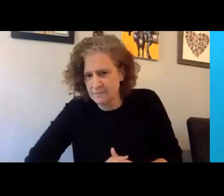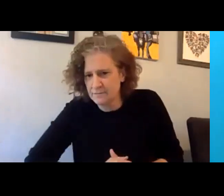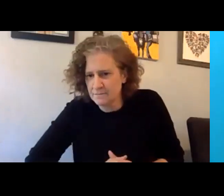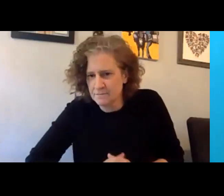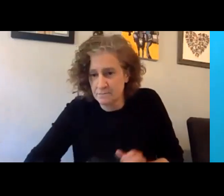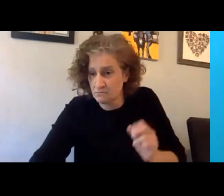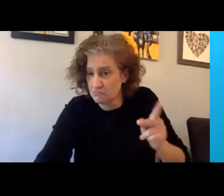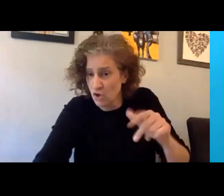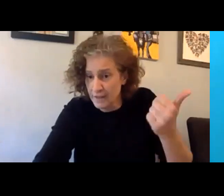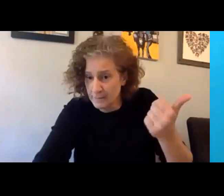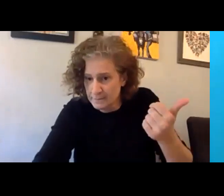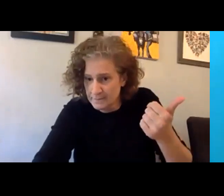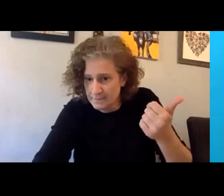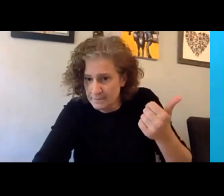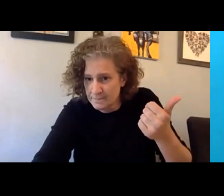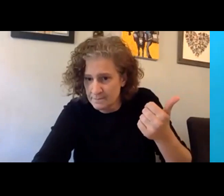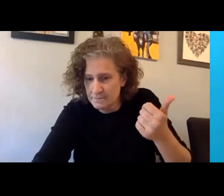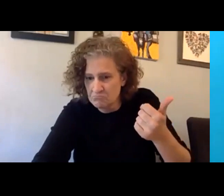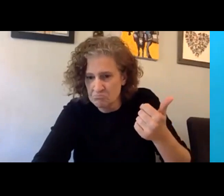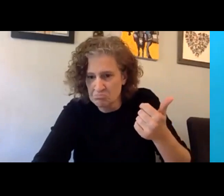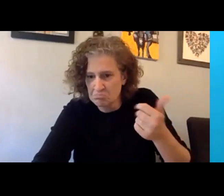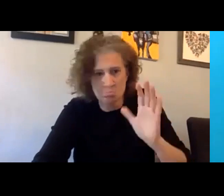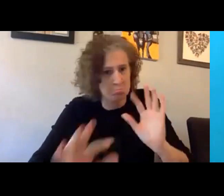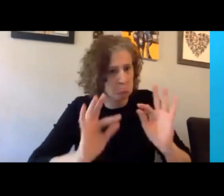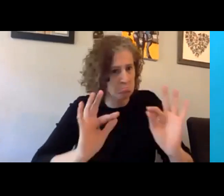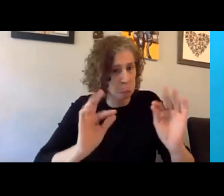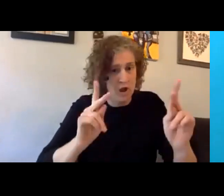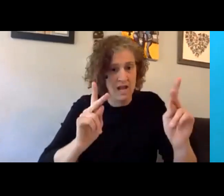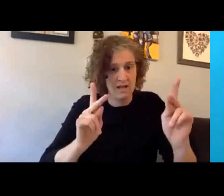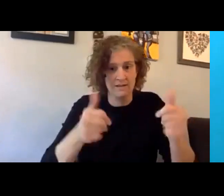say part 1, part 2, part 3. We could do that also.